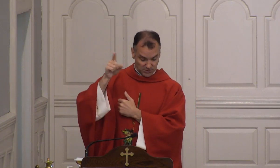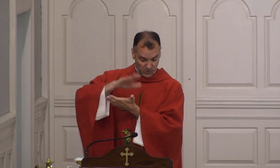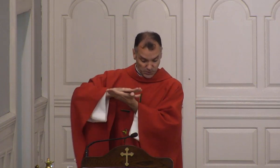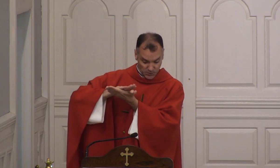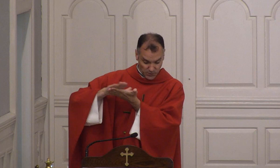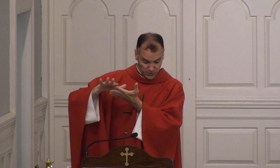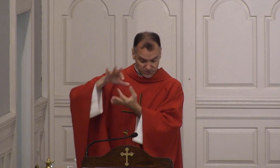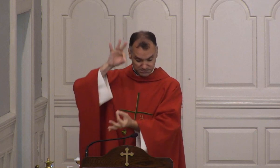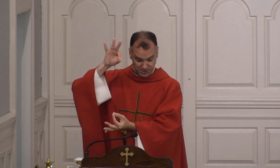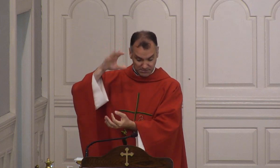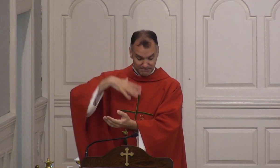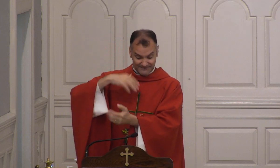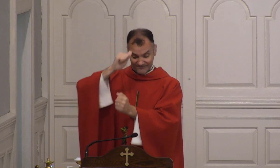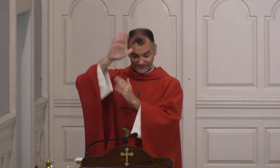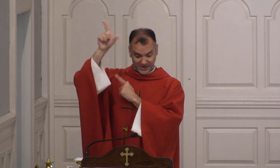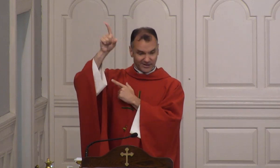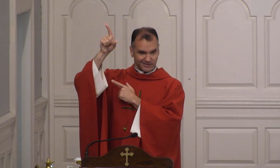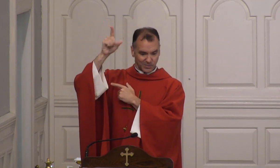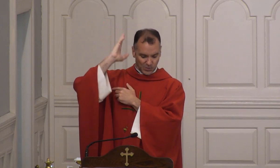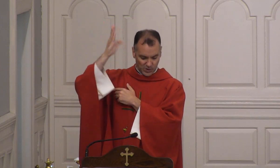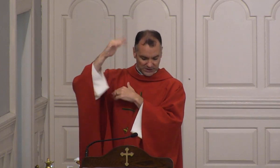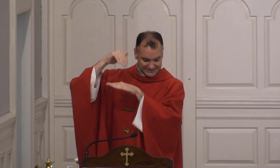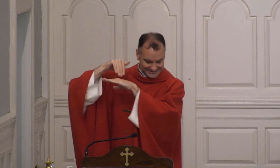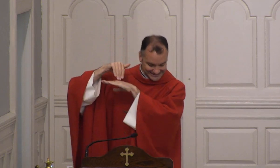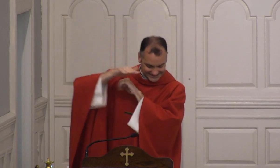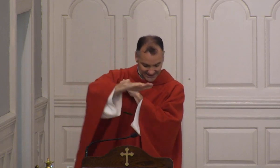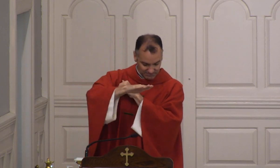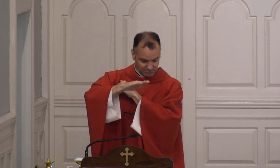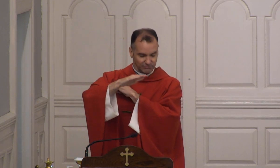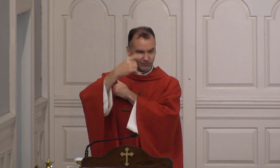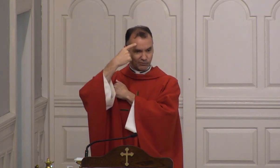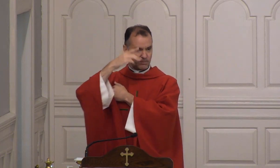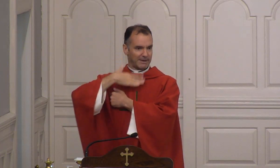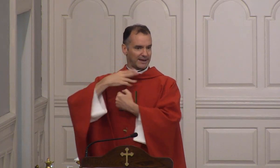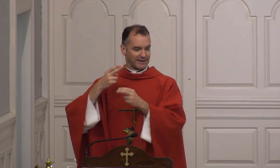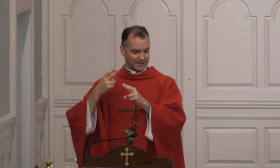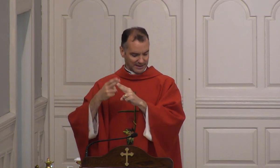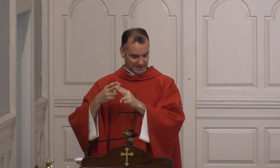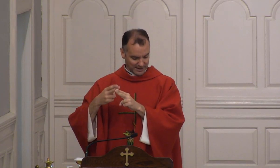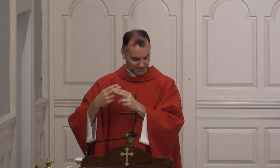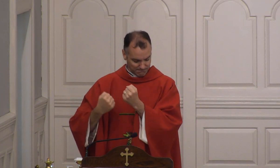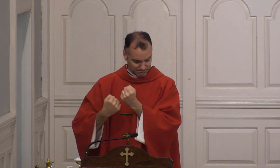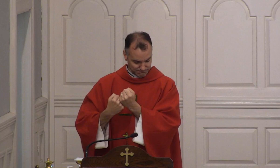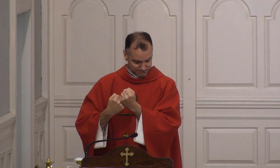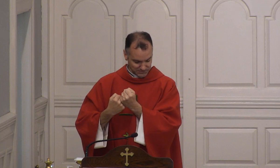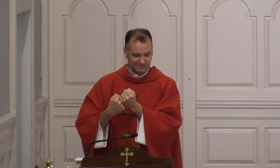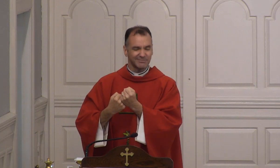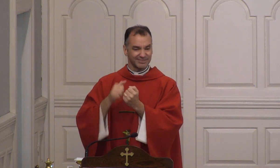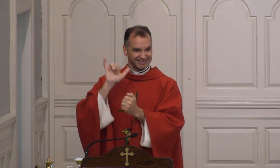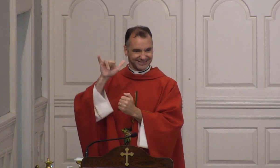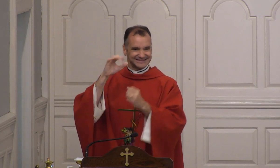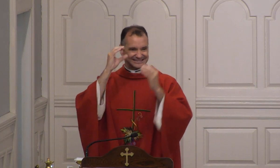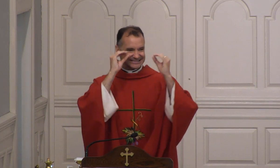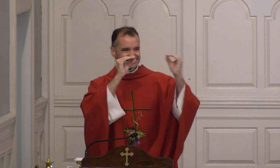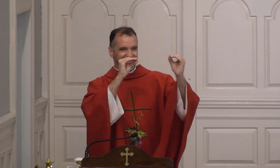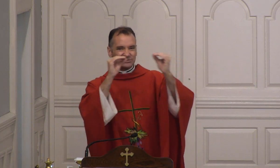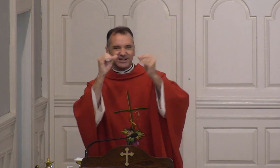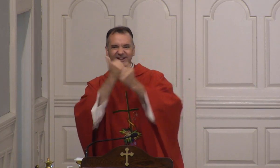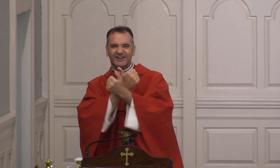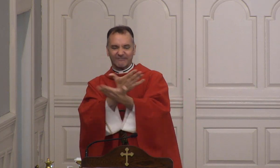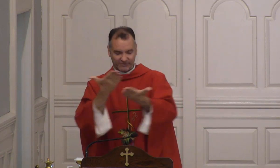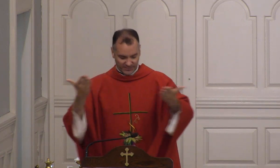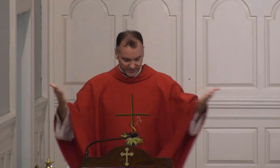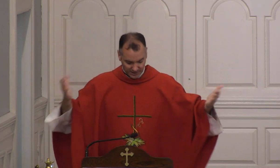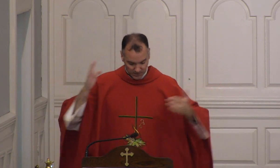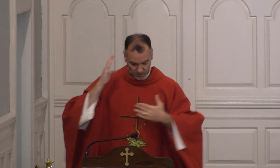The Advocate, the Holy Spirit, whom the Father will send in my name, will